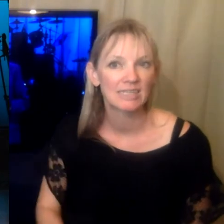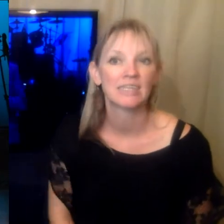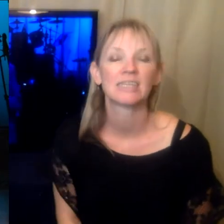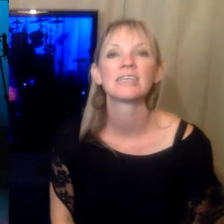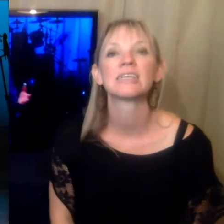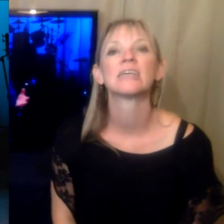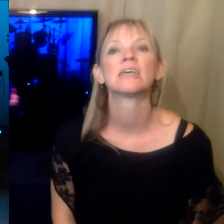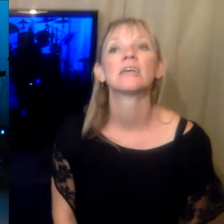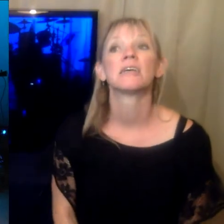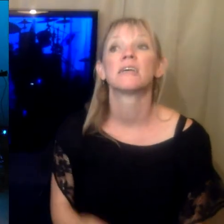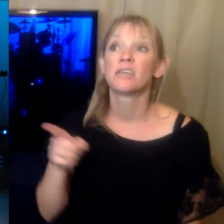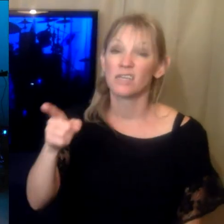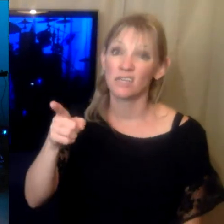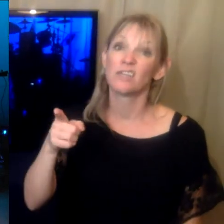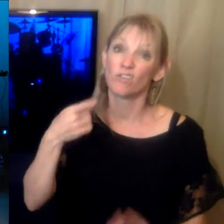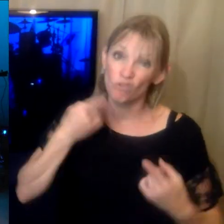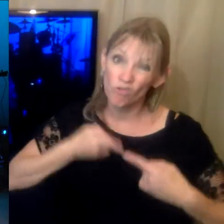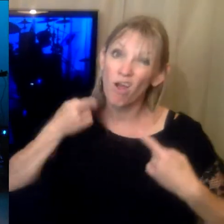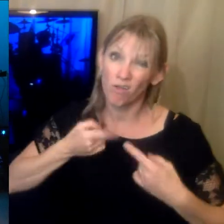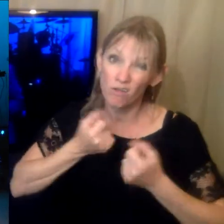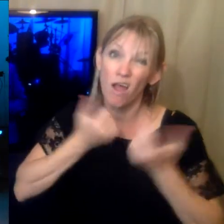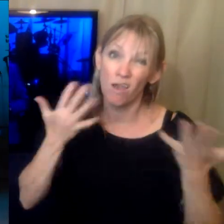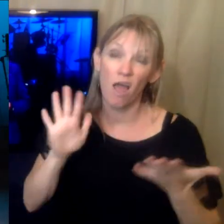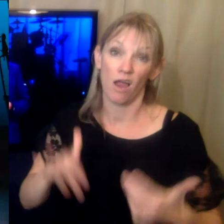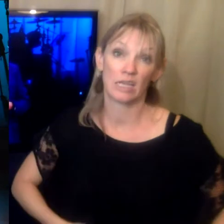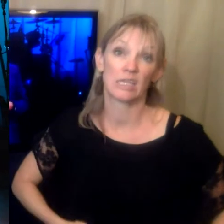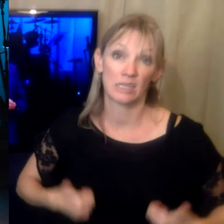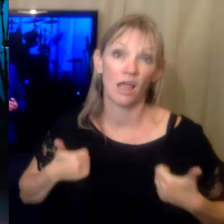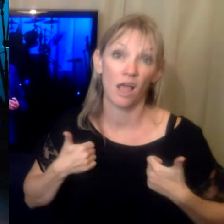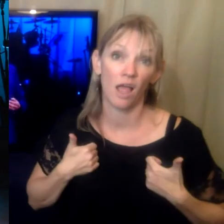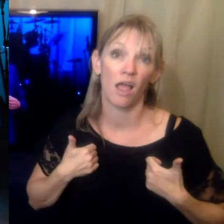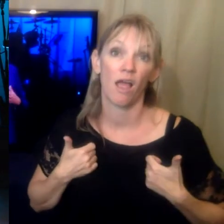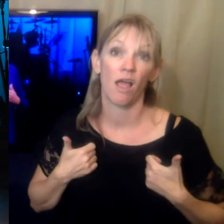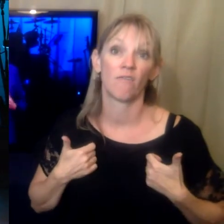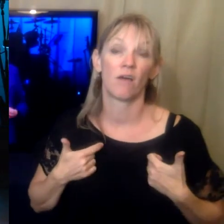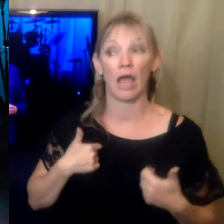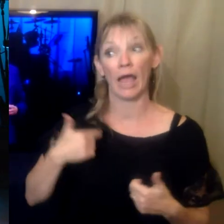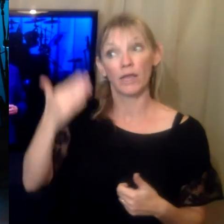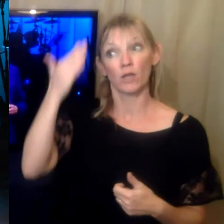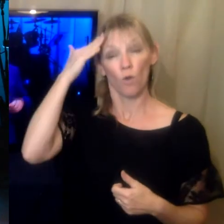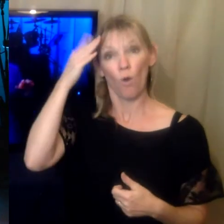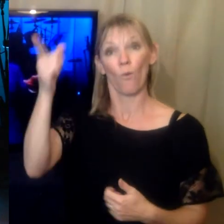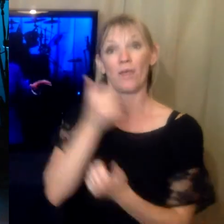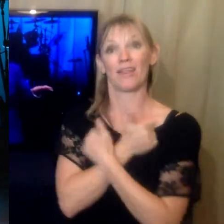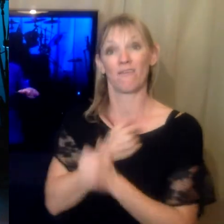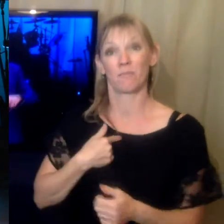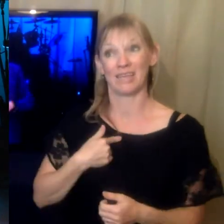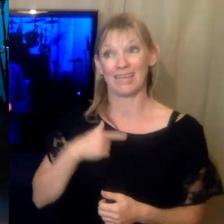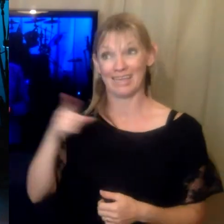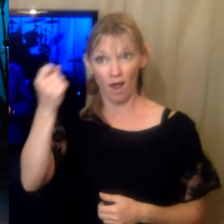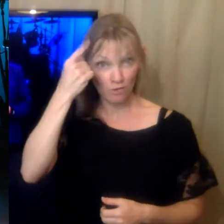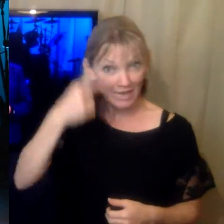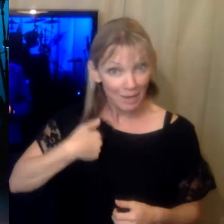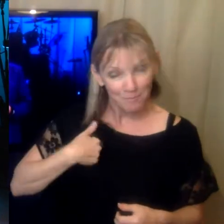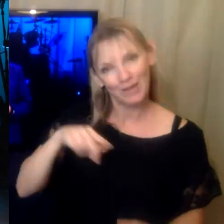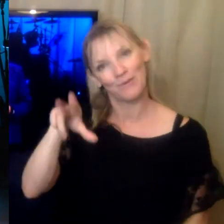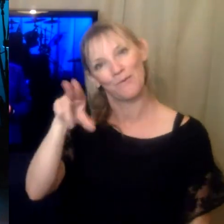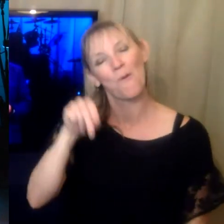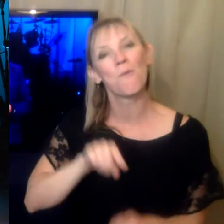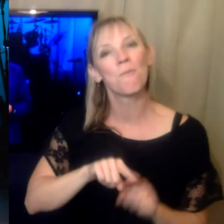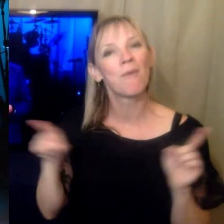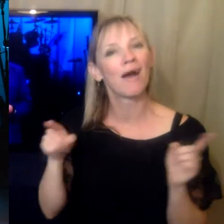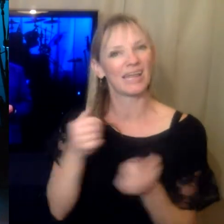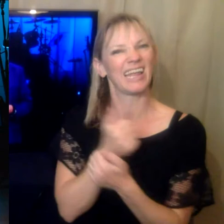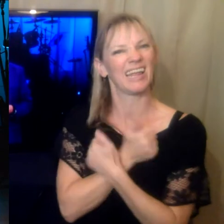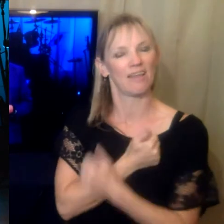And he struggled a lot with certain things in his life. He struggled. And yet what I know is that he loved me. He didn't always understand me, and